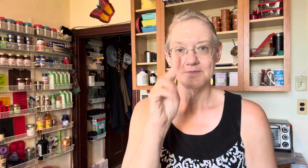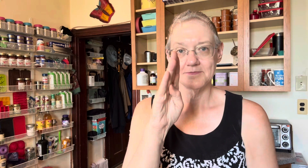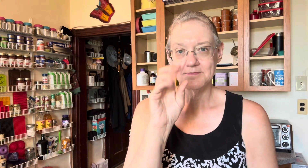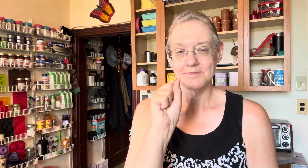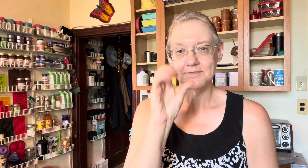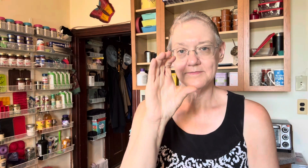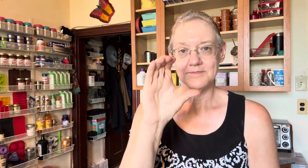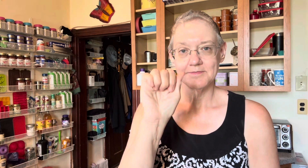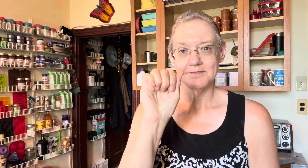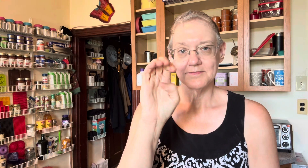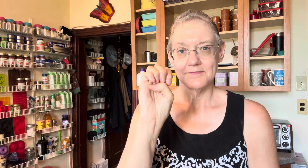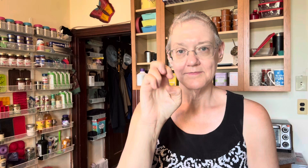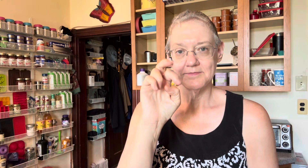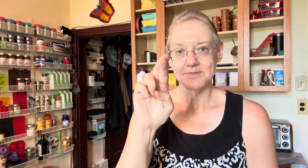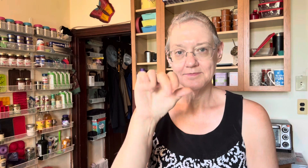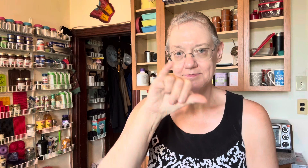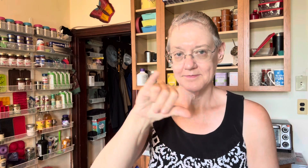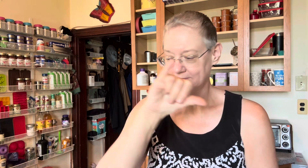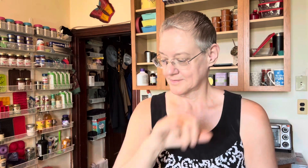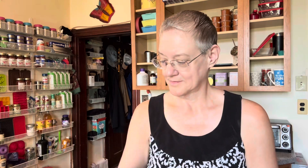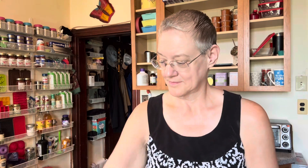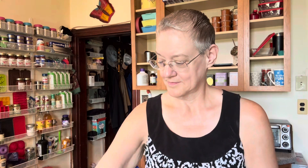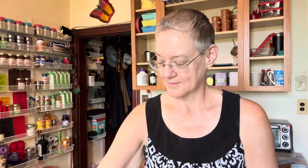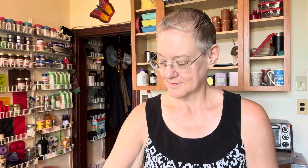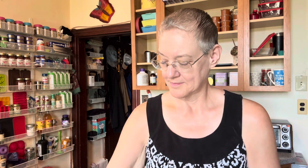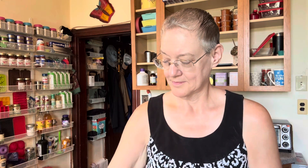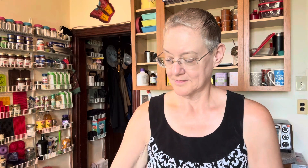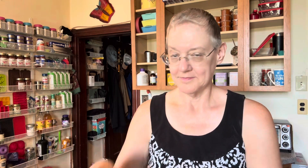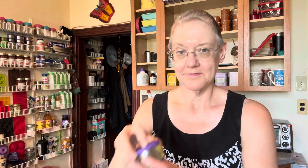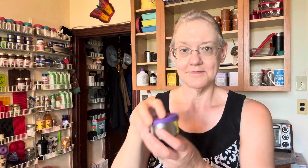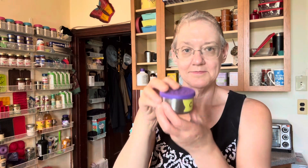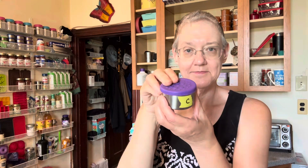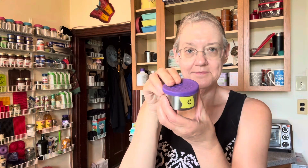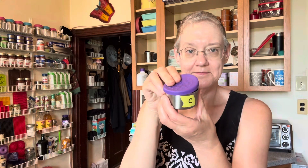Half a tablespoon of Caesar salad dressing.